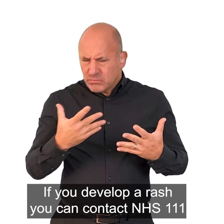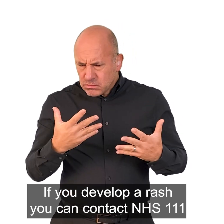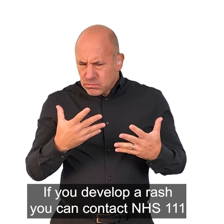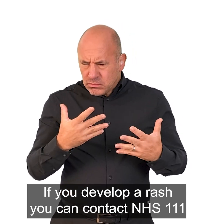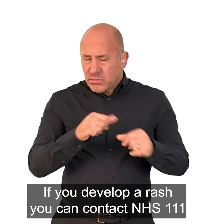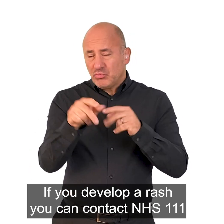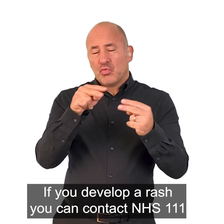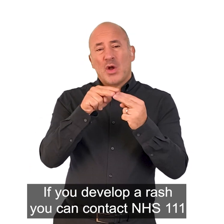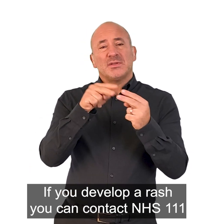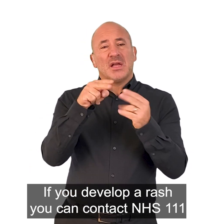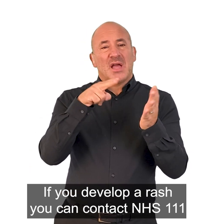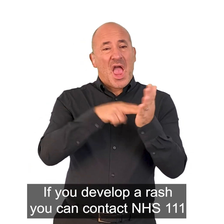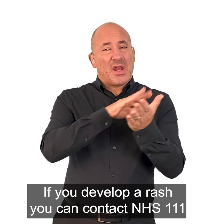NHS 111